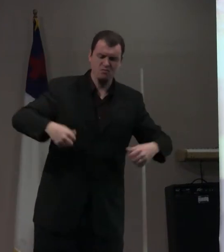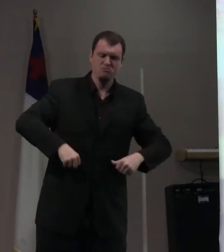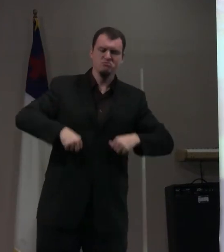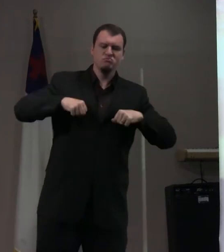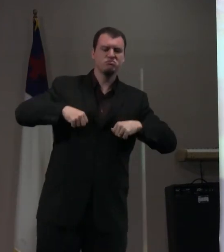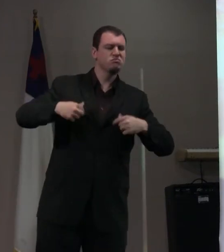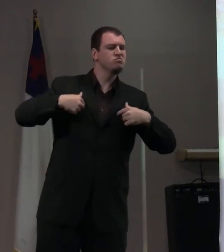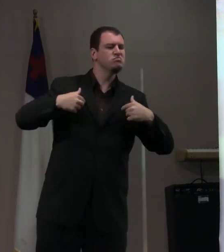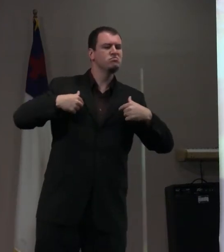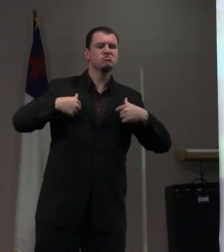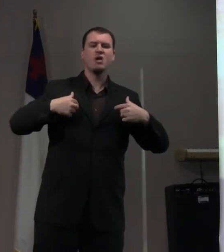No.